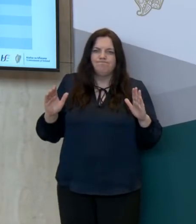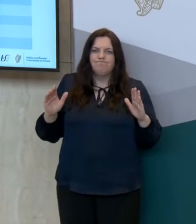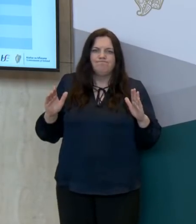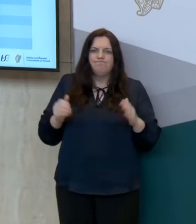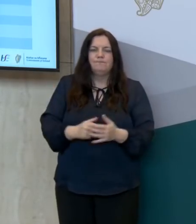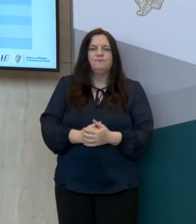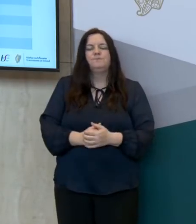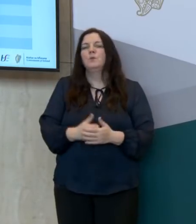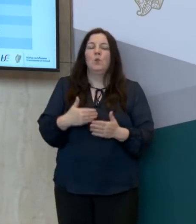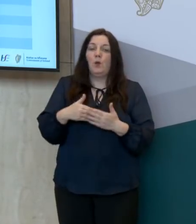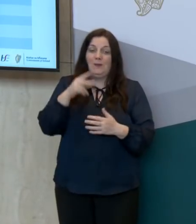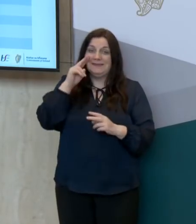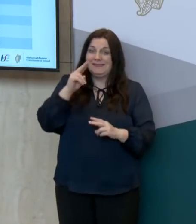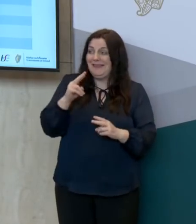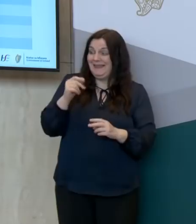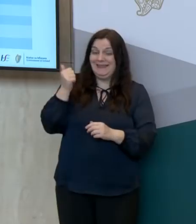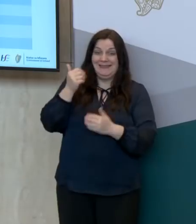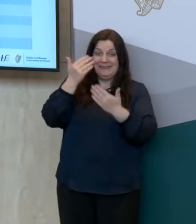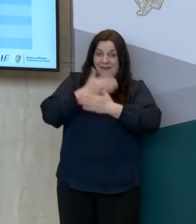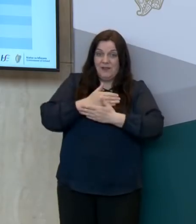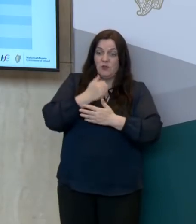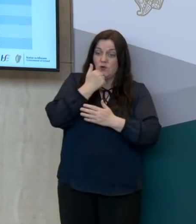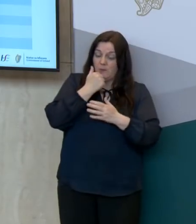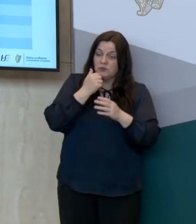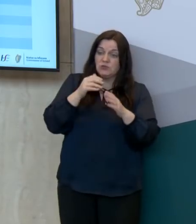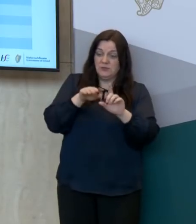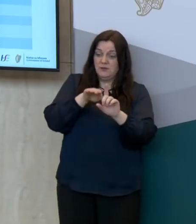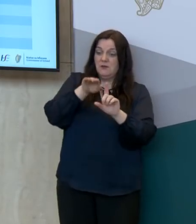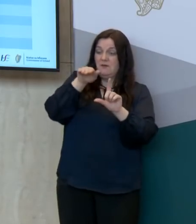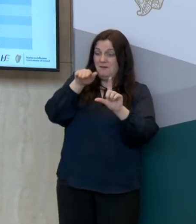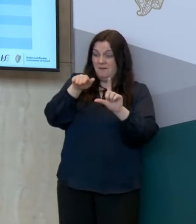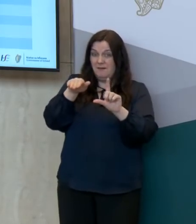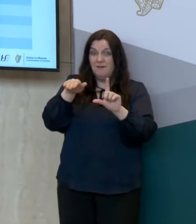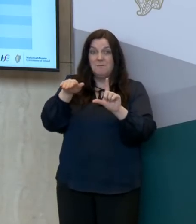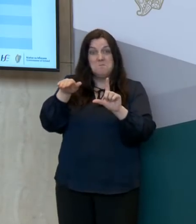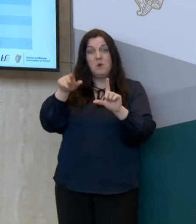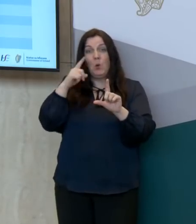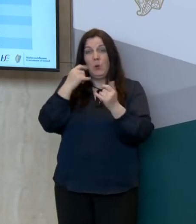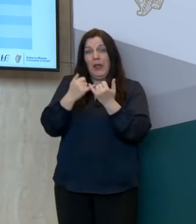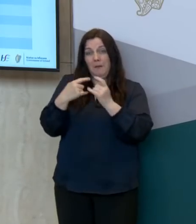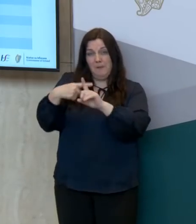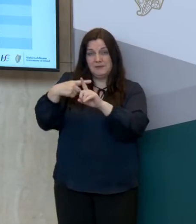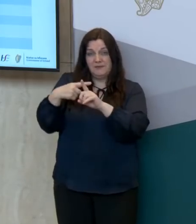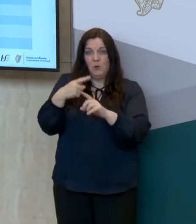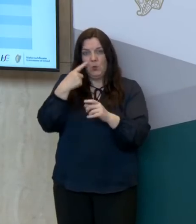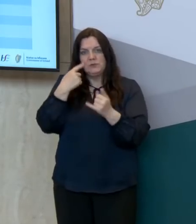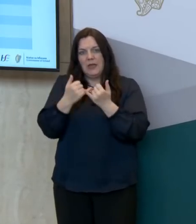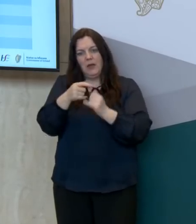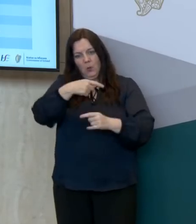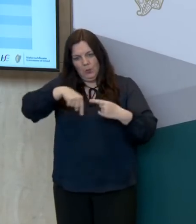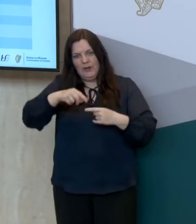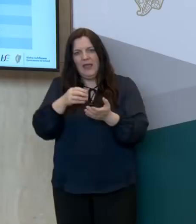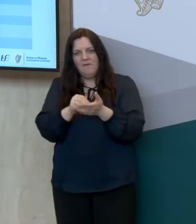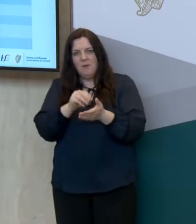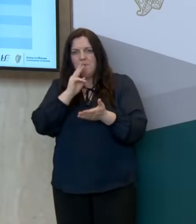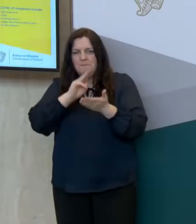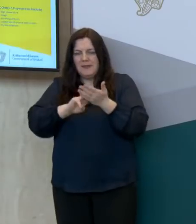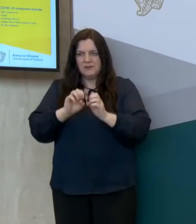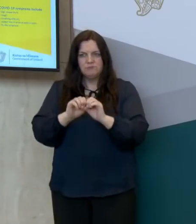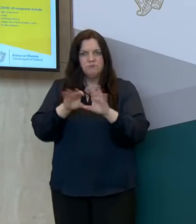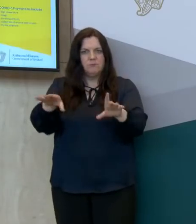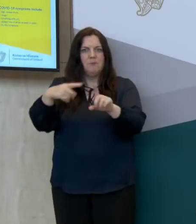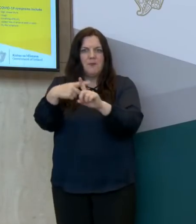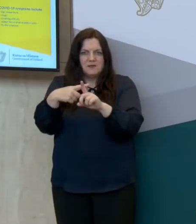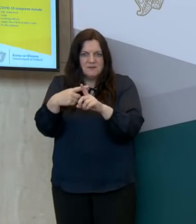What we're seeing this evening is positive, and it's a positive message that we're getting out there. But it